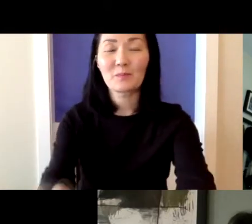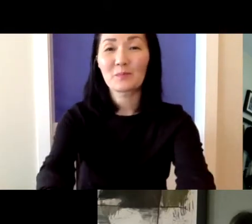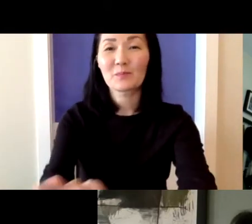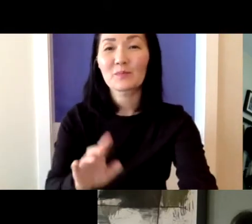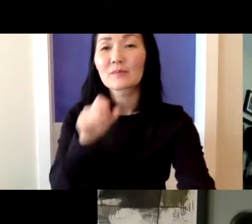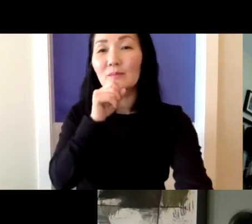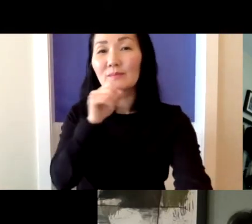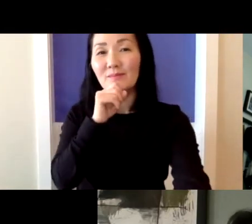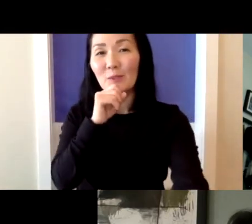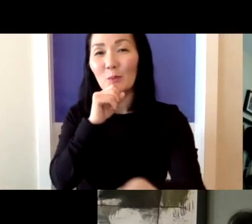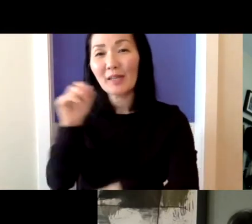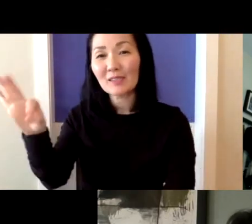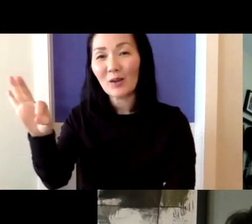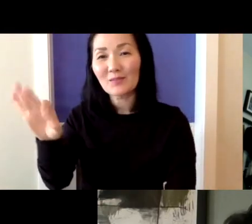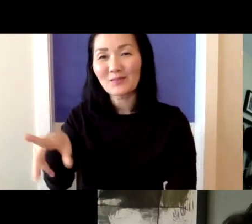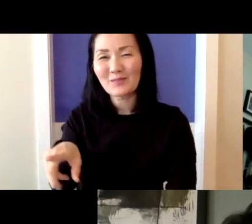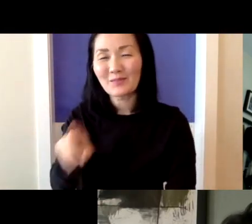Oh, you're muted.